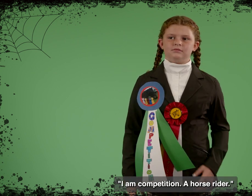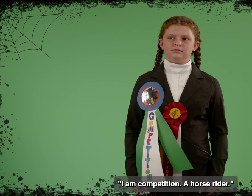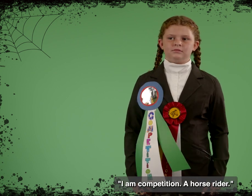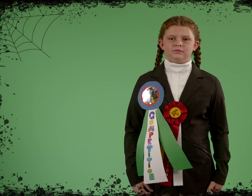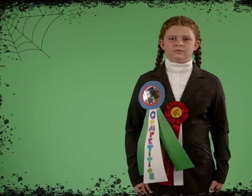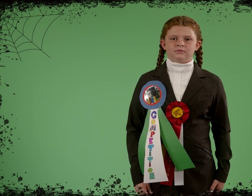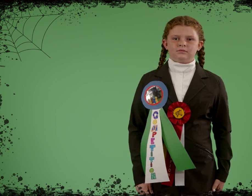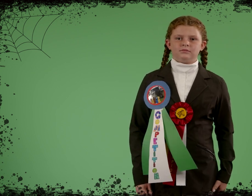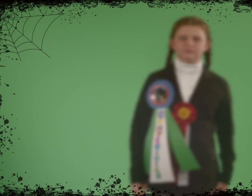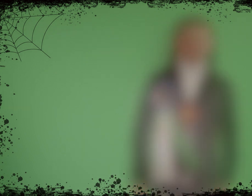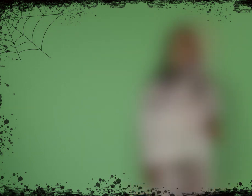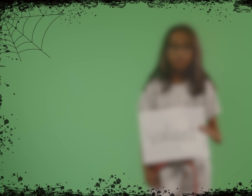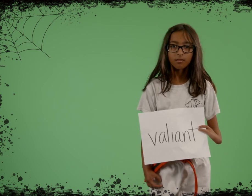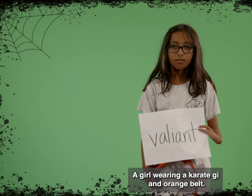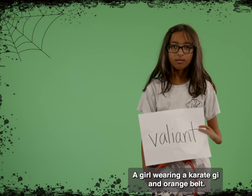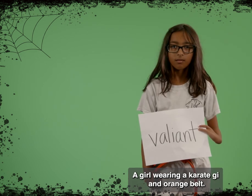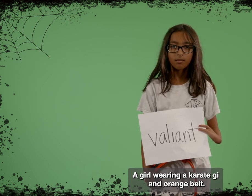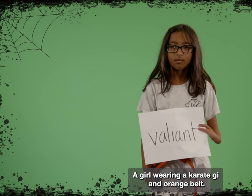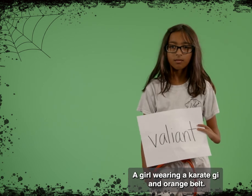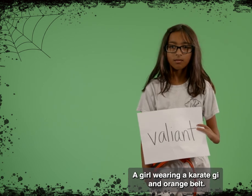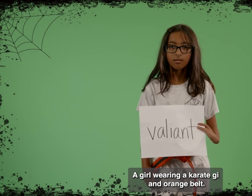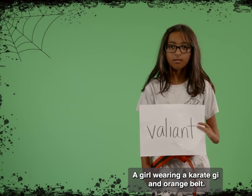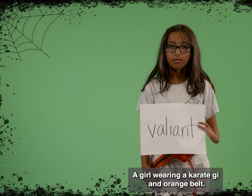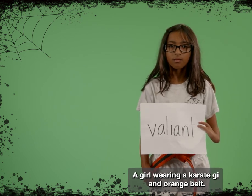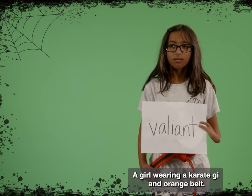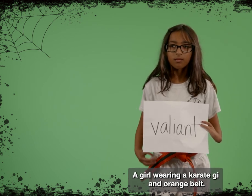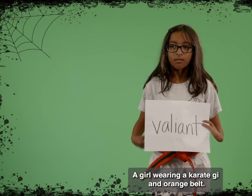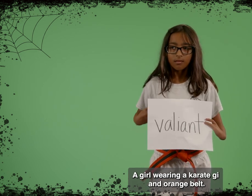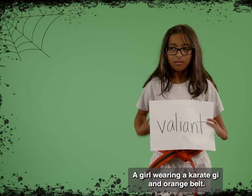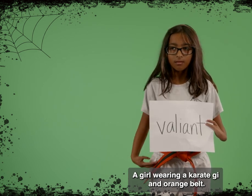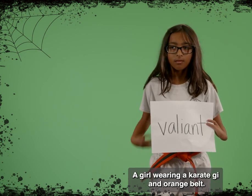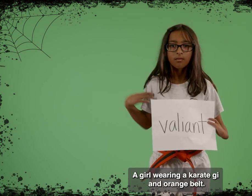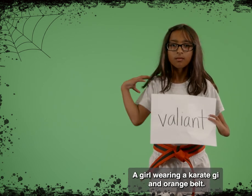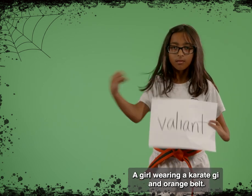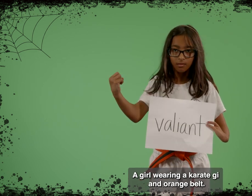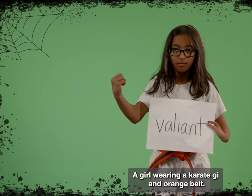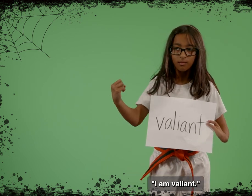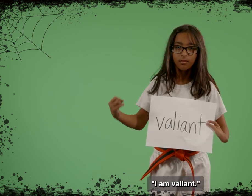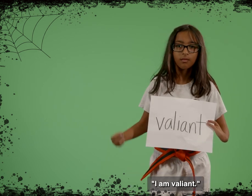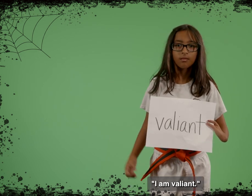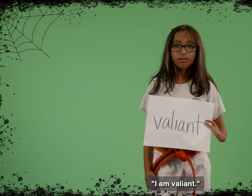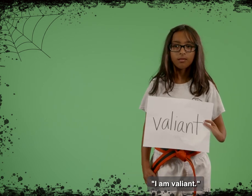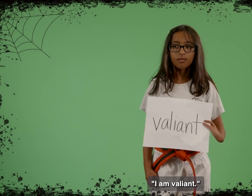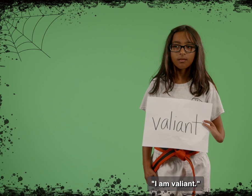rider. A girl wearing a karate gi and orange belt. I am